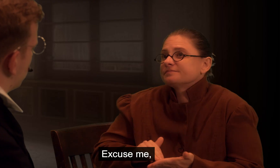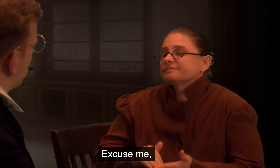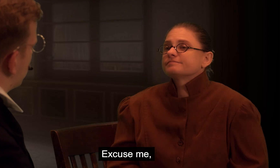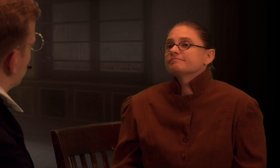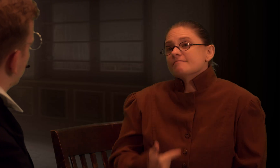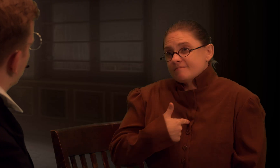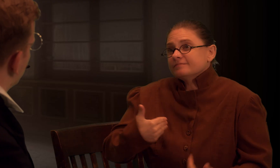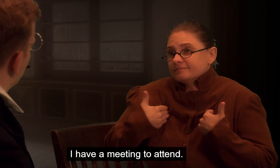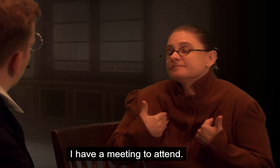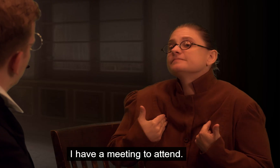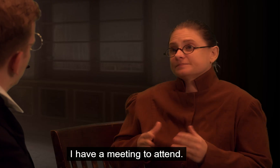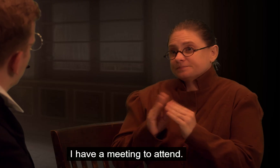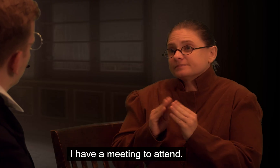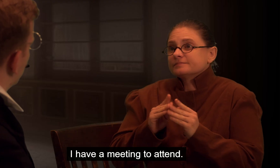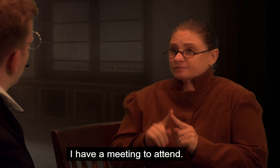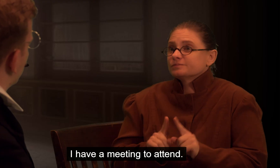Excuse me. I have a meeting to attend.